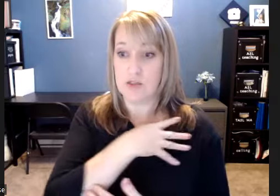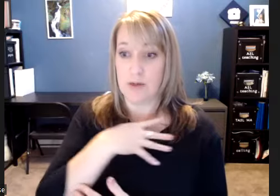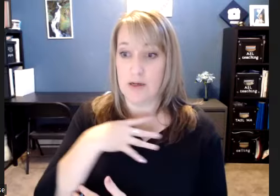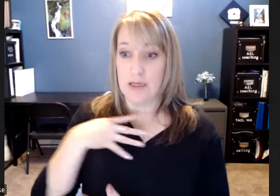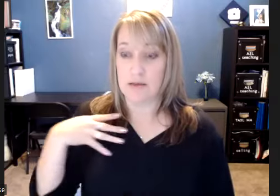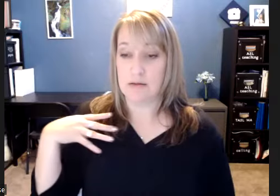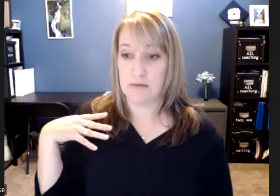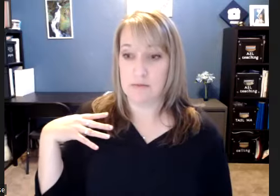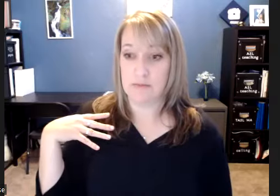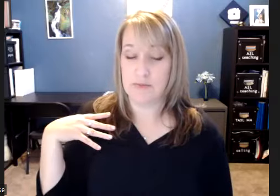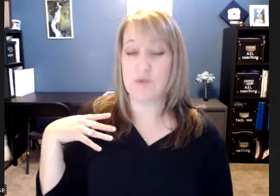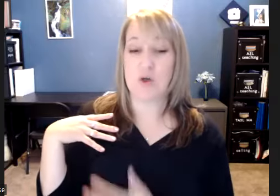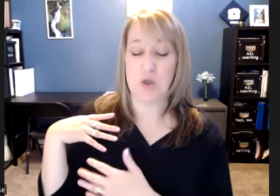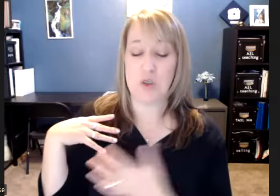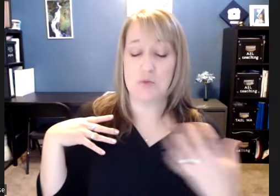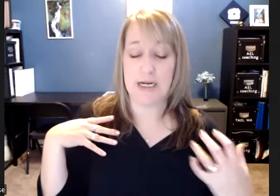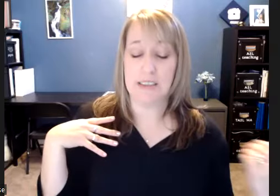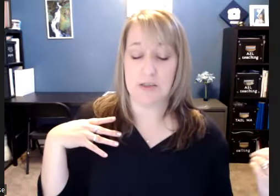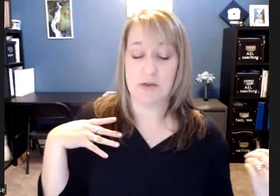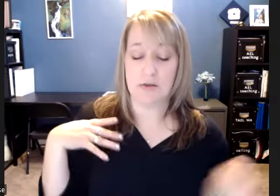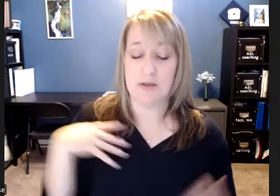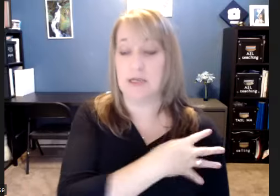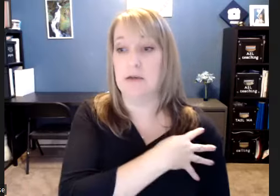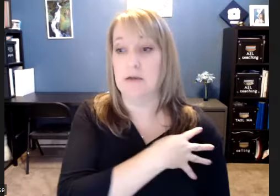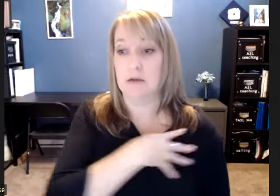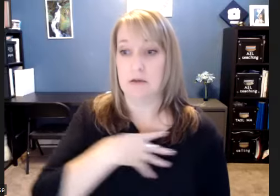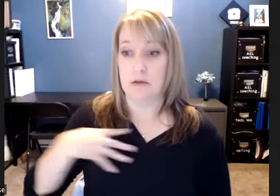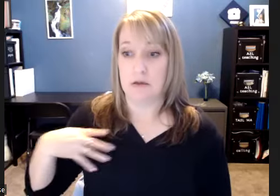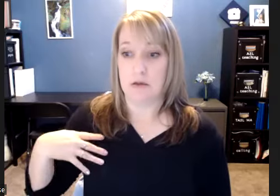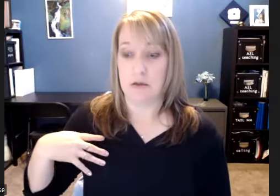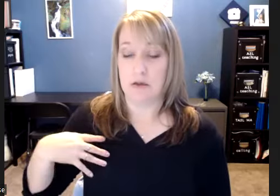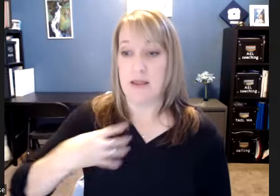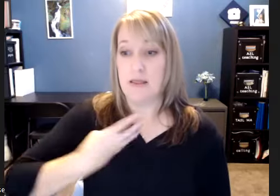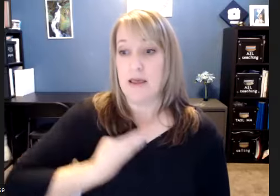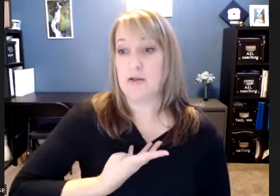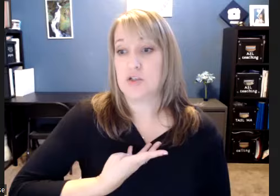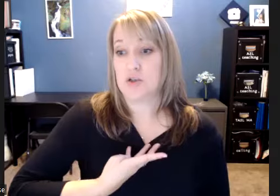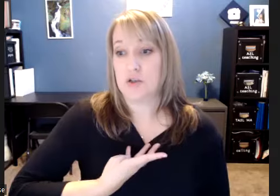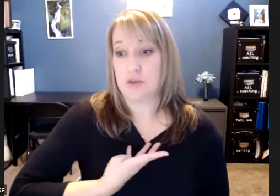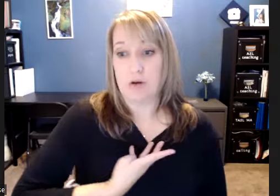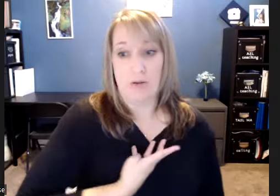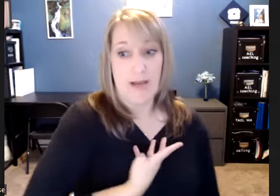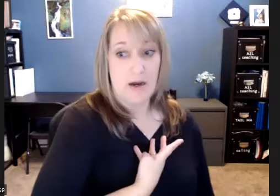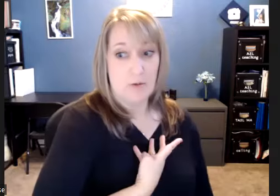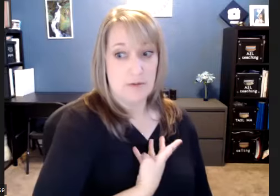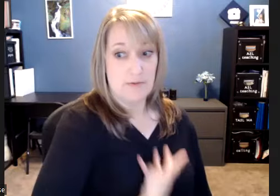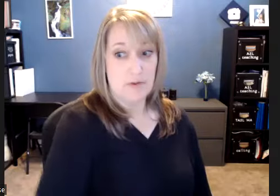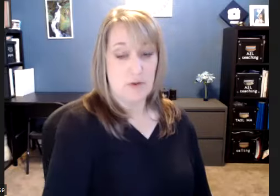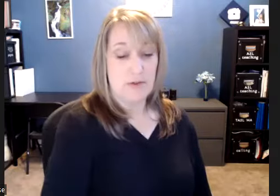your body. So if your right hand is starting on your left side, and then turn your palm out for going